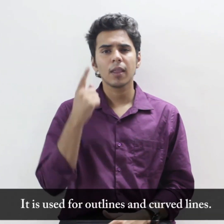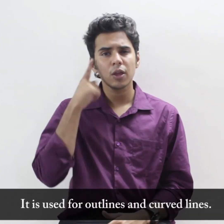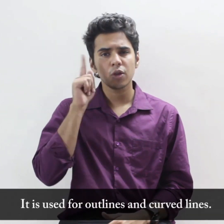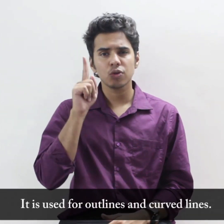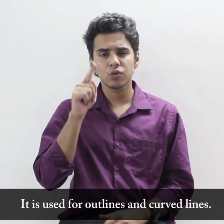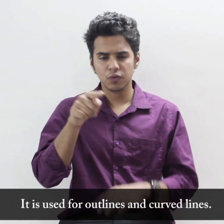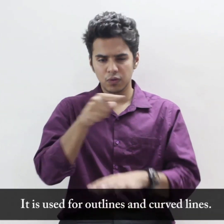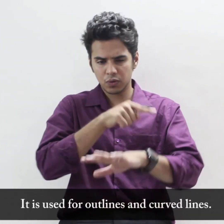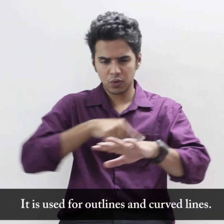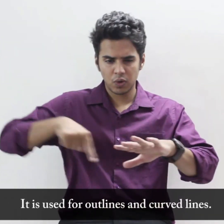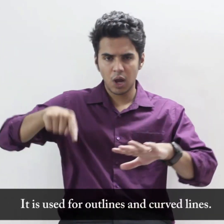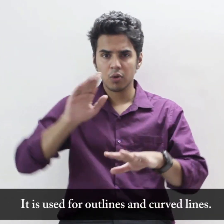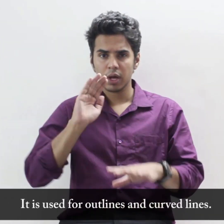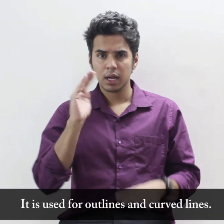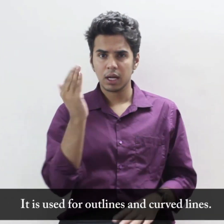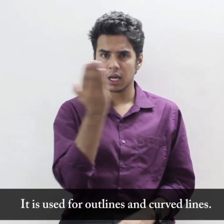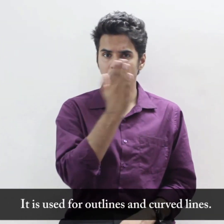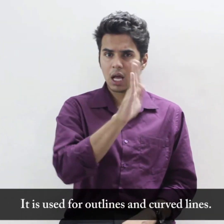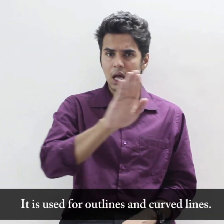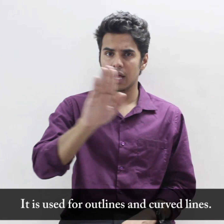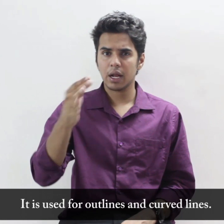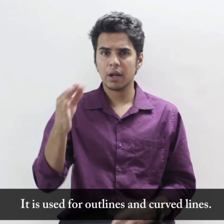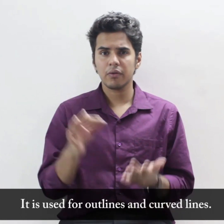It is used for outlines and curved lines.